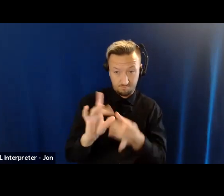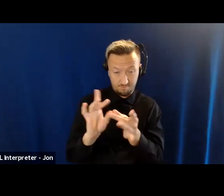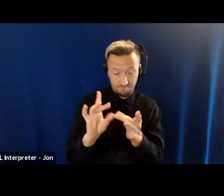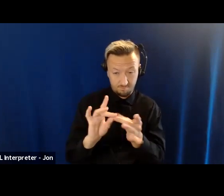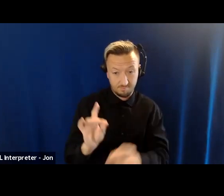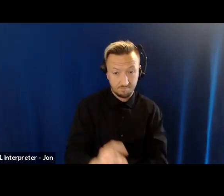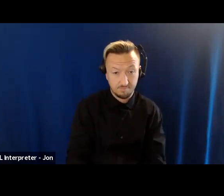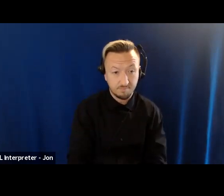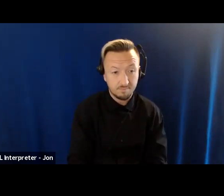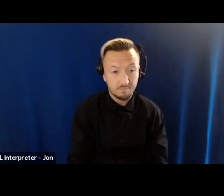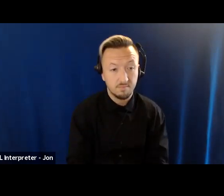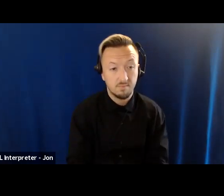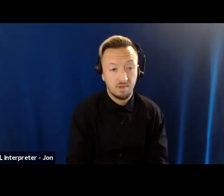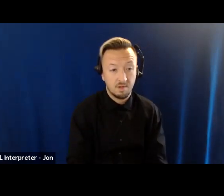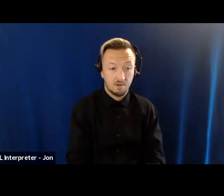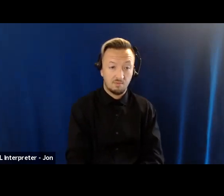as well.